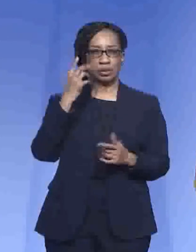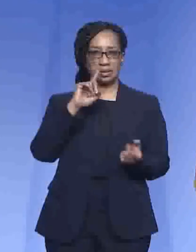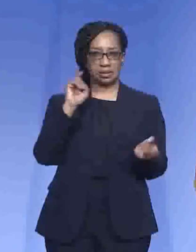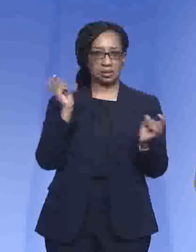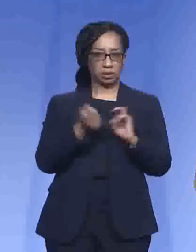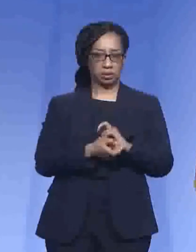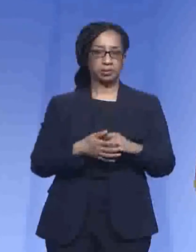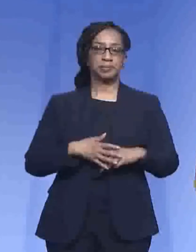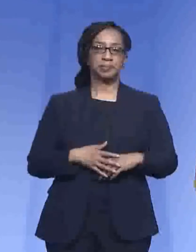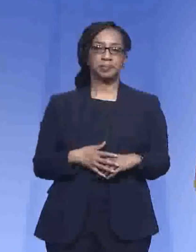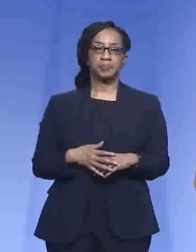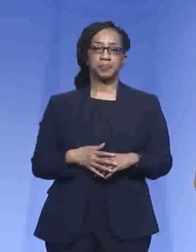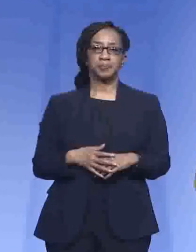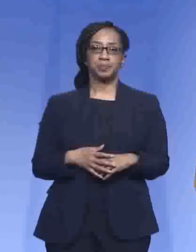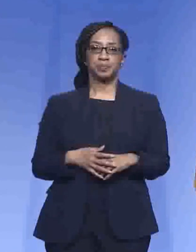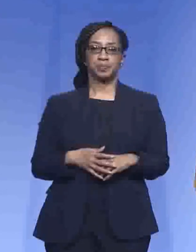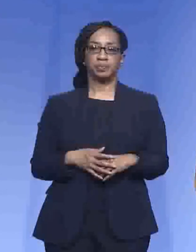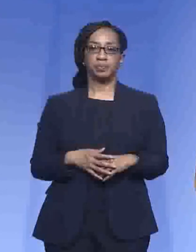into. But